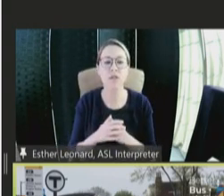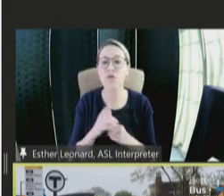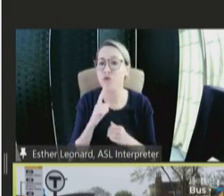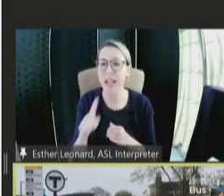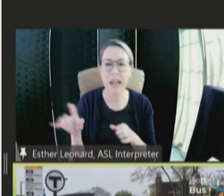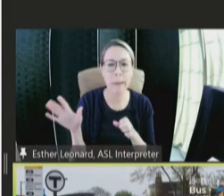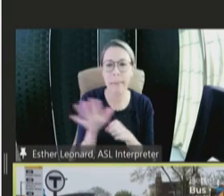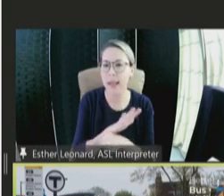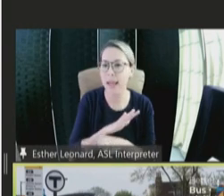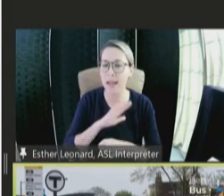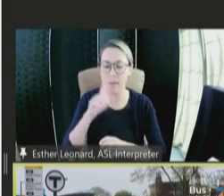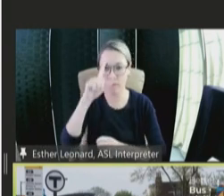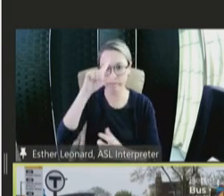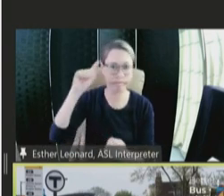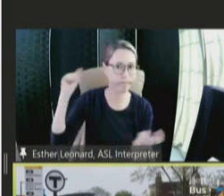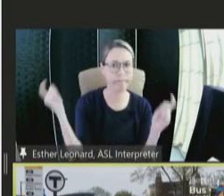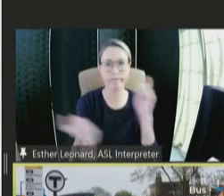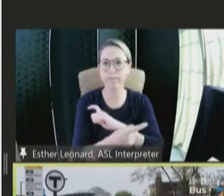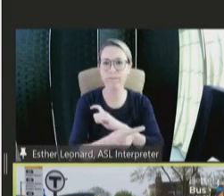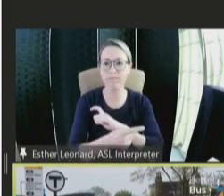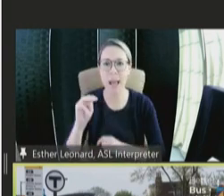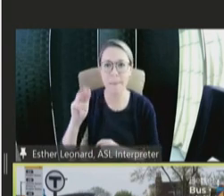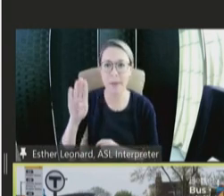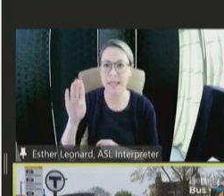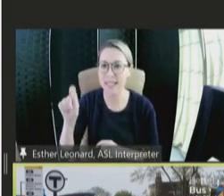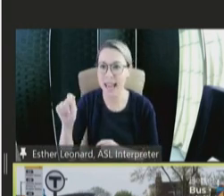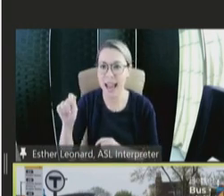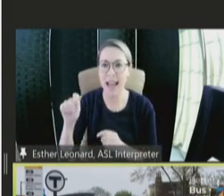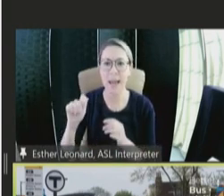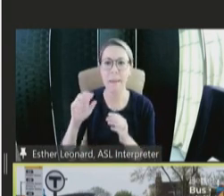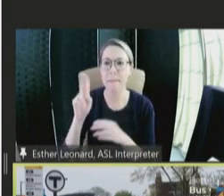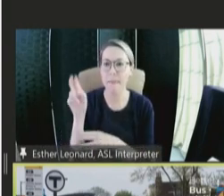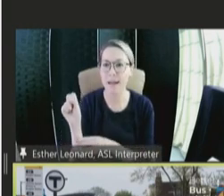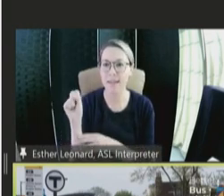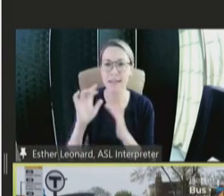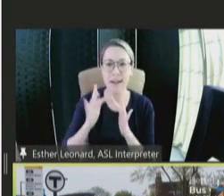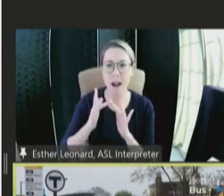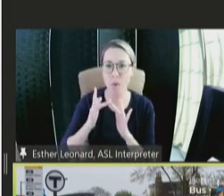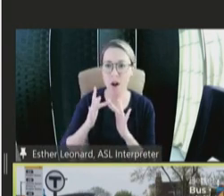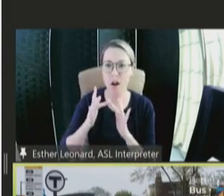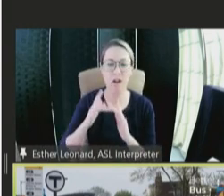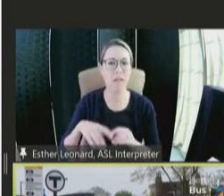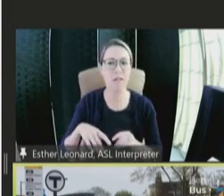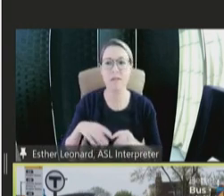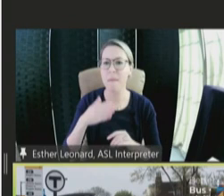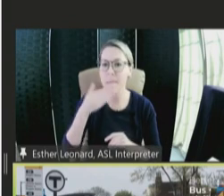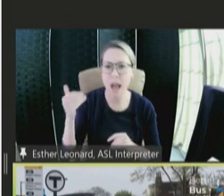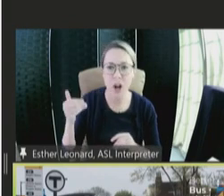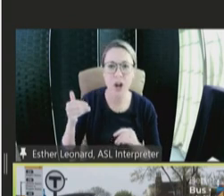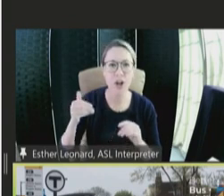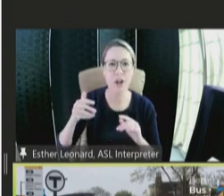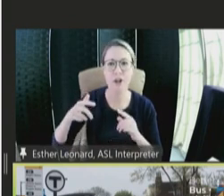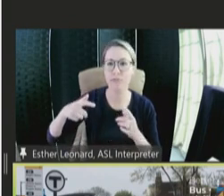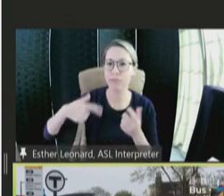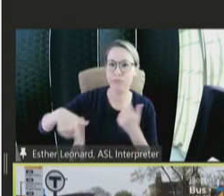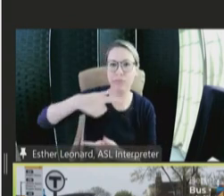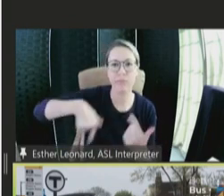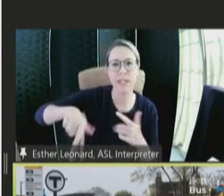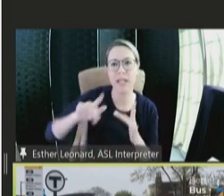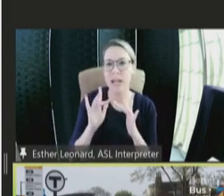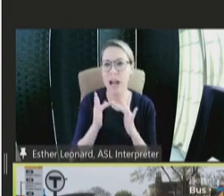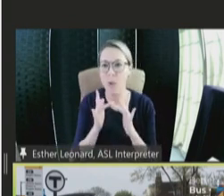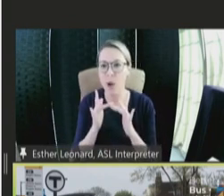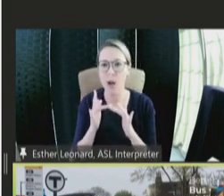reimagining of the MBTA's bus network to create a better network that better reflects the travel needs